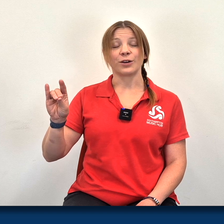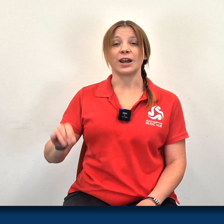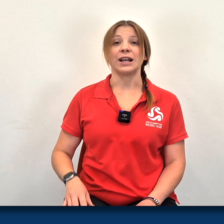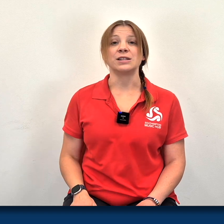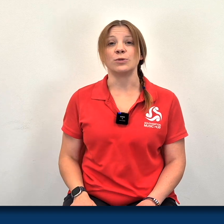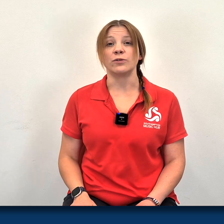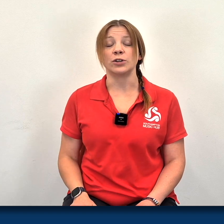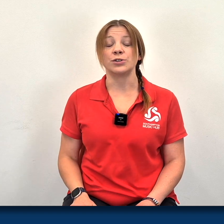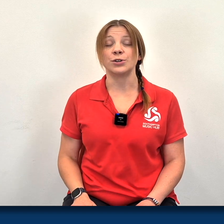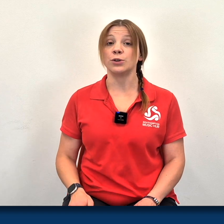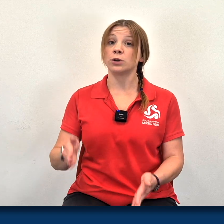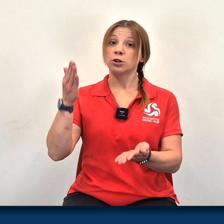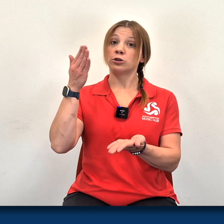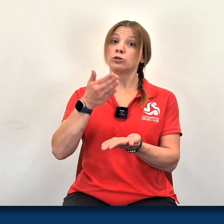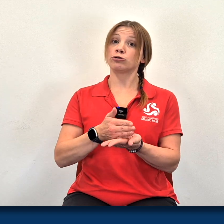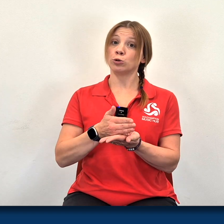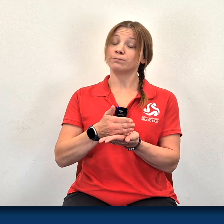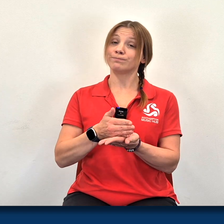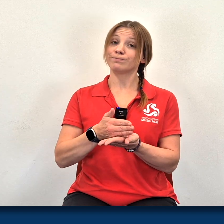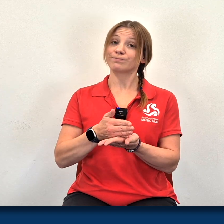Okay, let's move on to true.